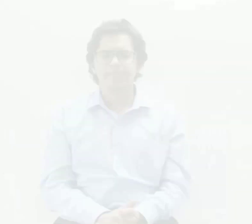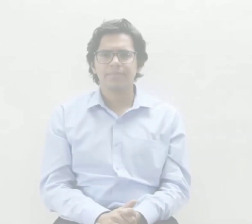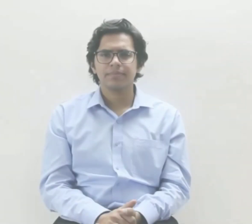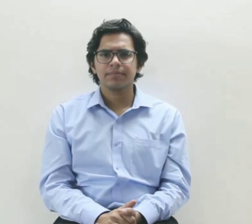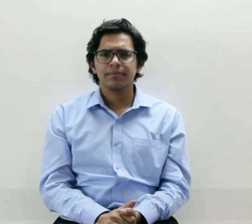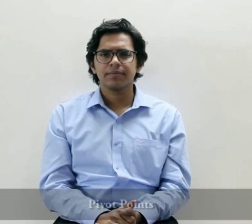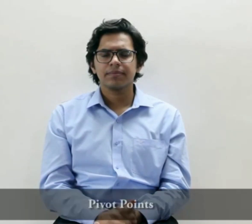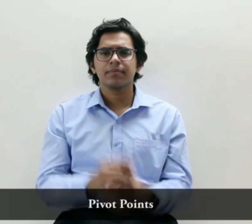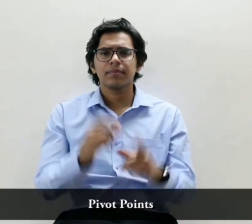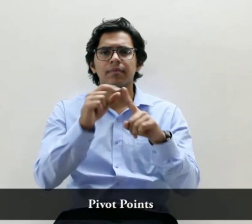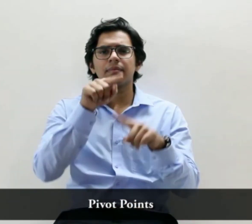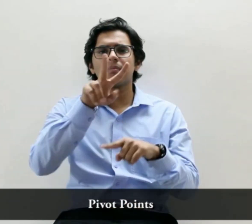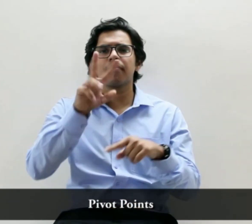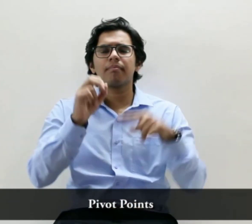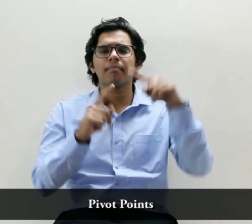Pivot points.